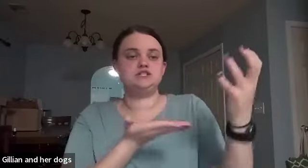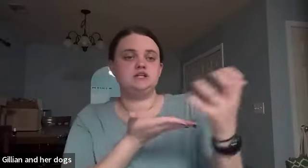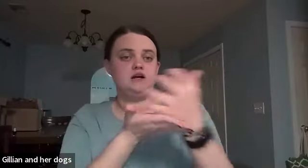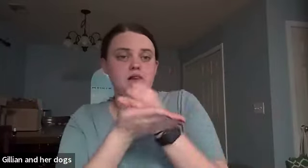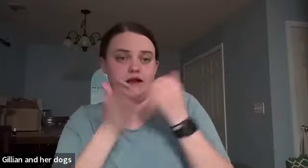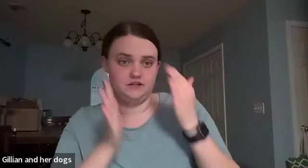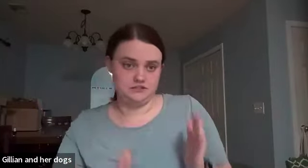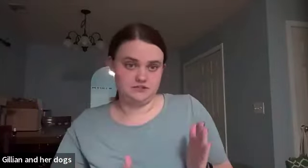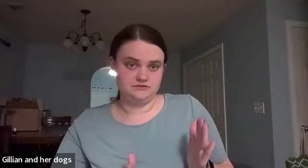trash collector.